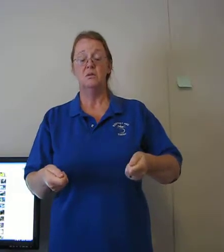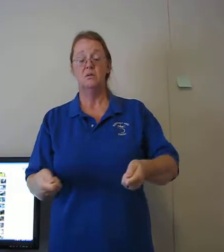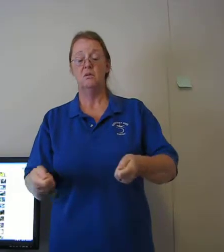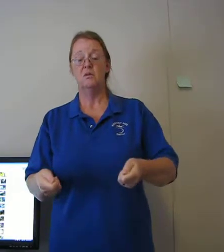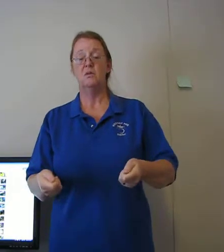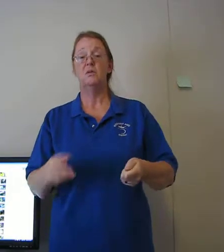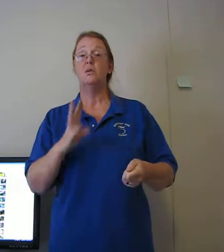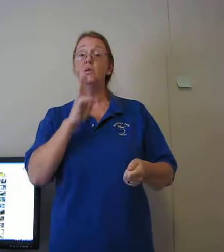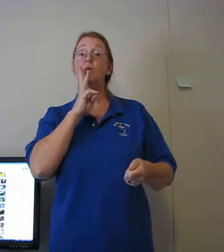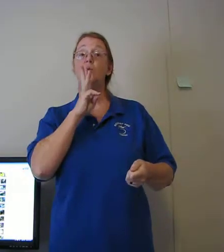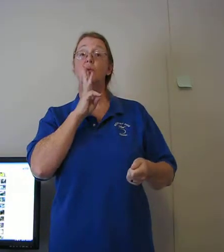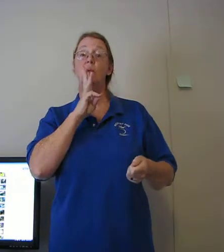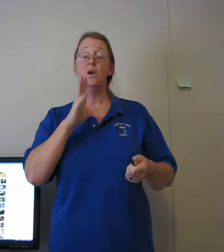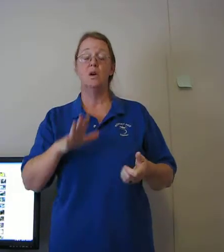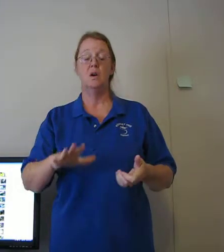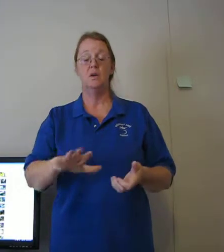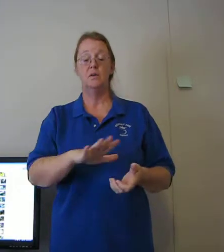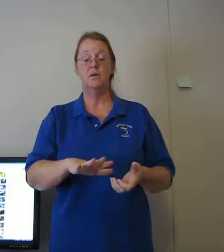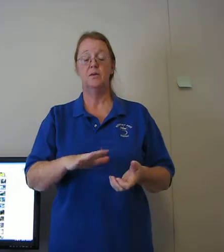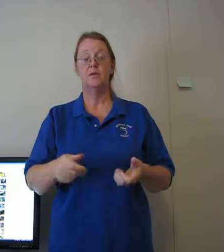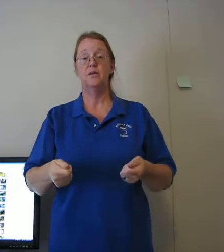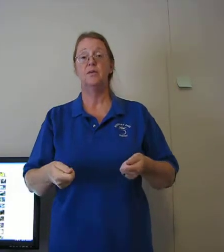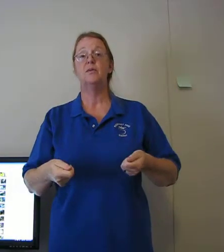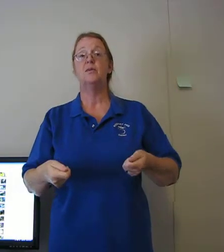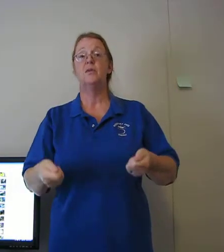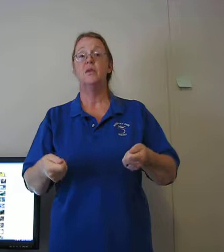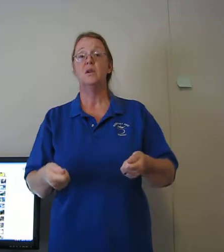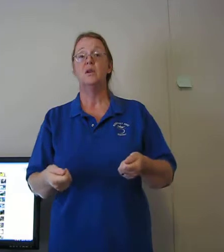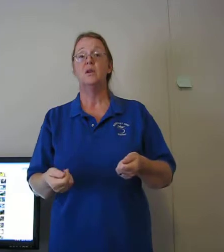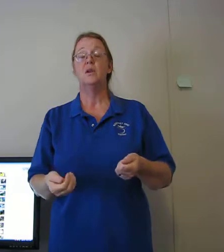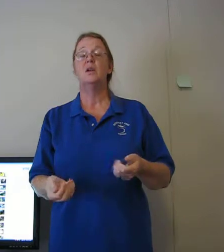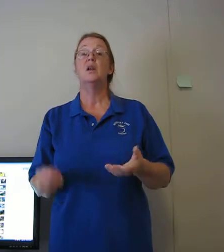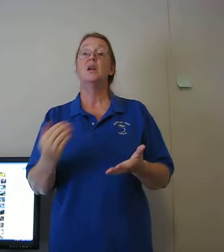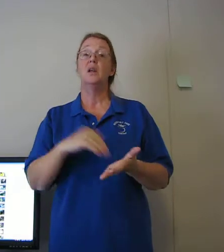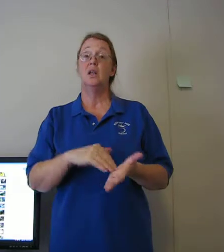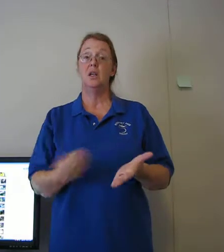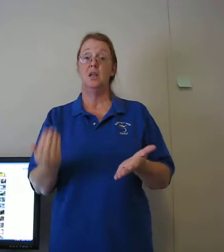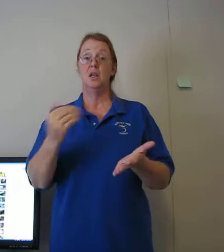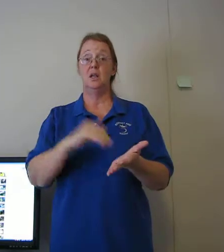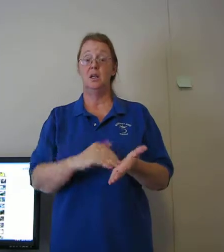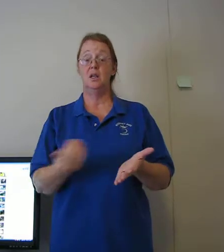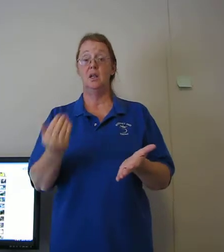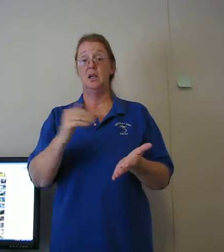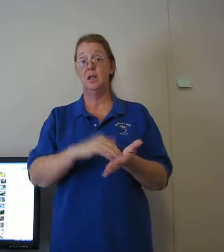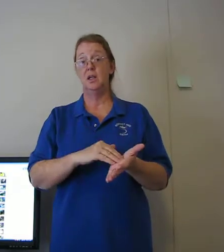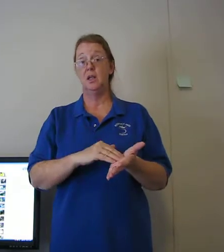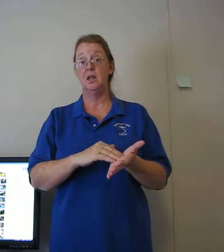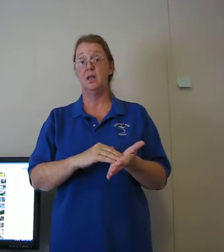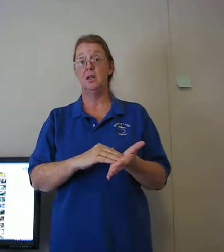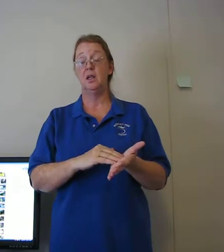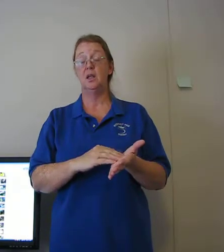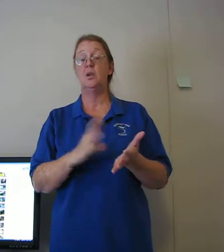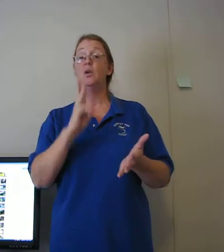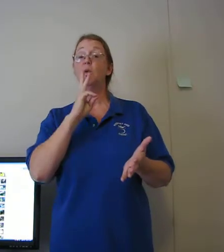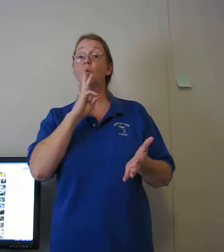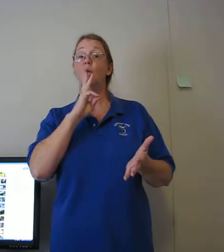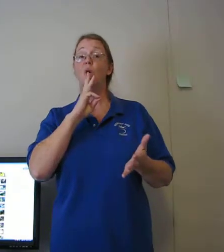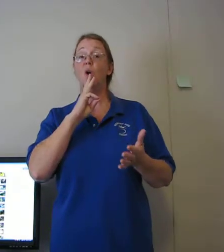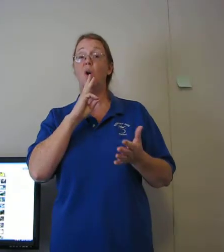The eggs that stay at the surface are duds, so they're discarded. The farmer transfers the good eggs to